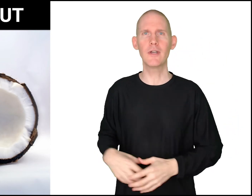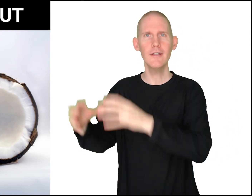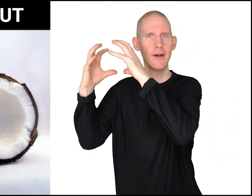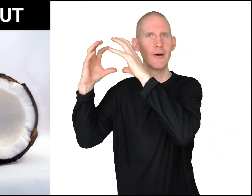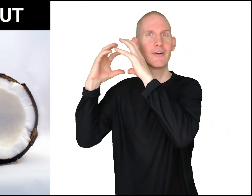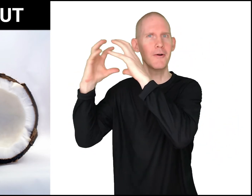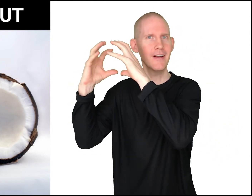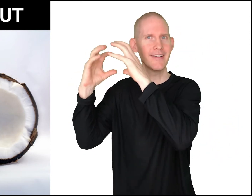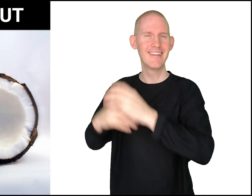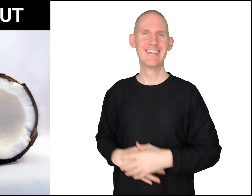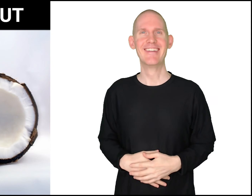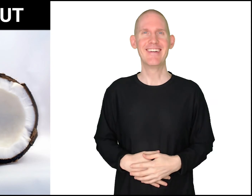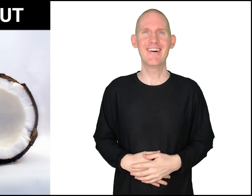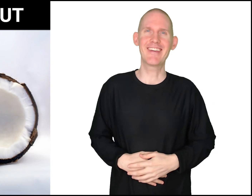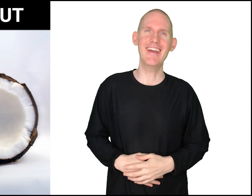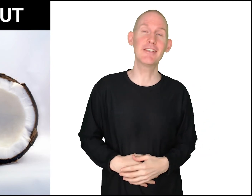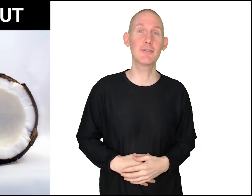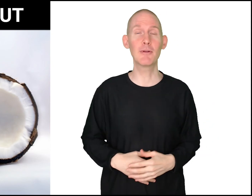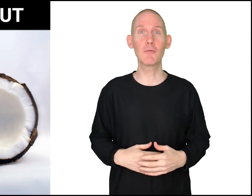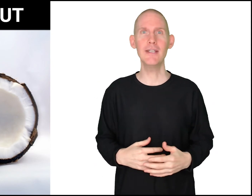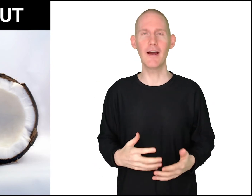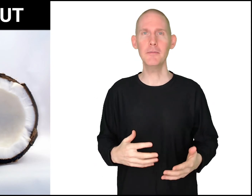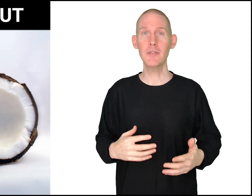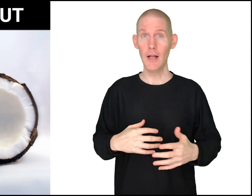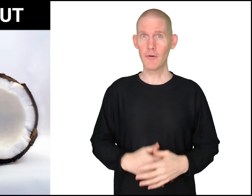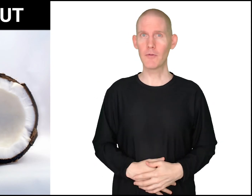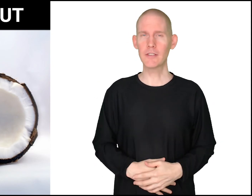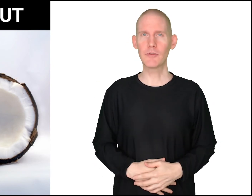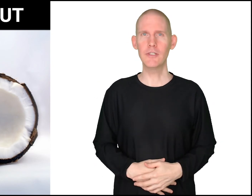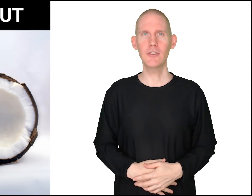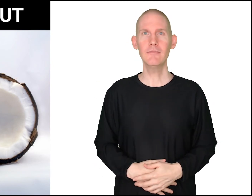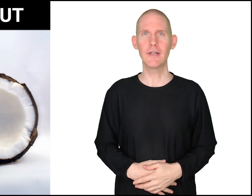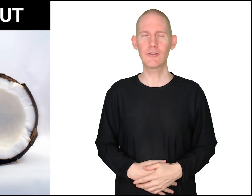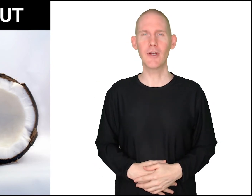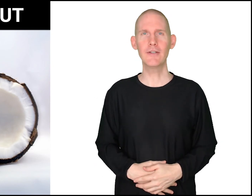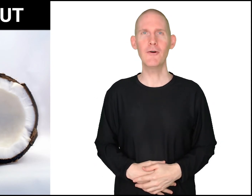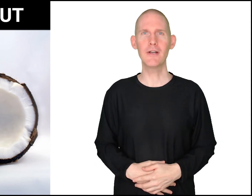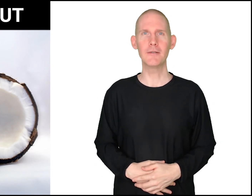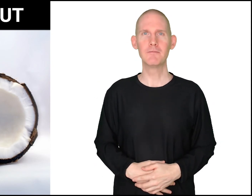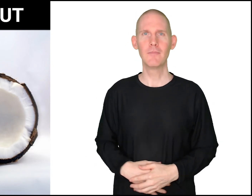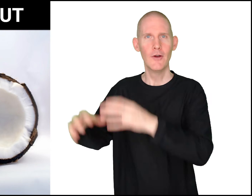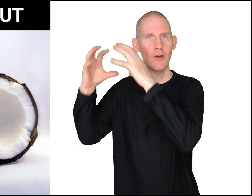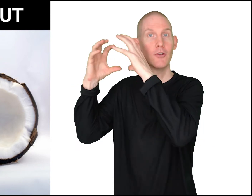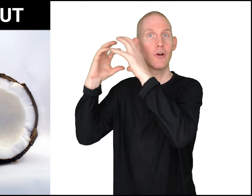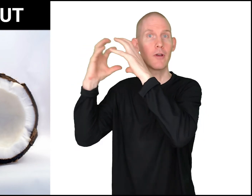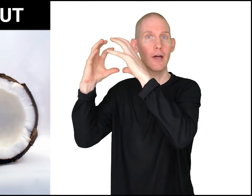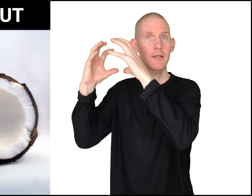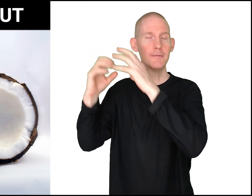here. Coconut. Okay, let's do it 3 times from the rest position. Let's sign coconut. Coconut.